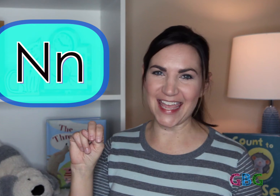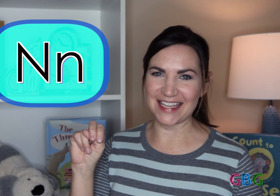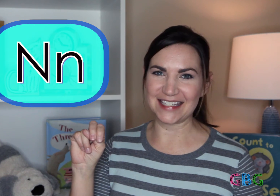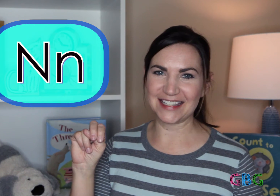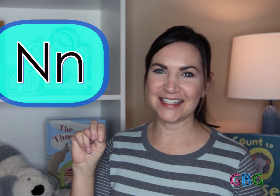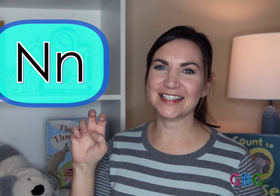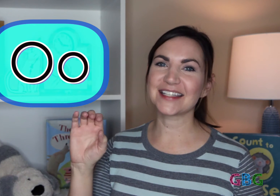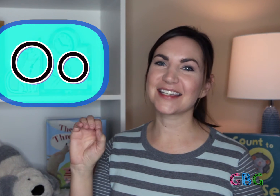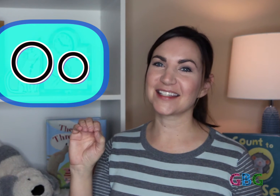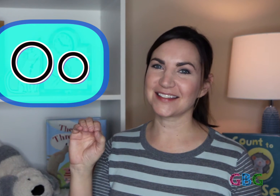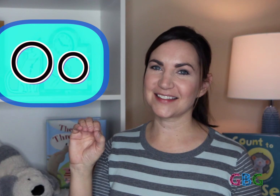N,